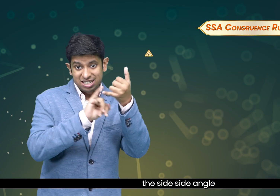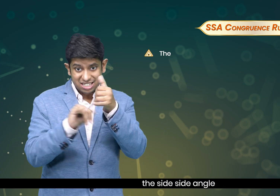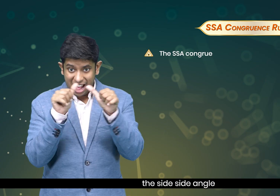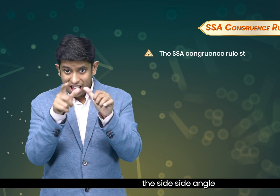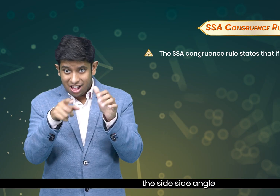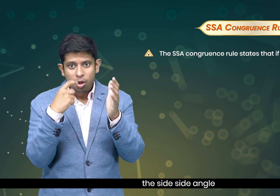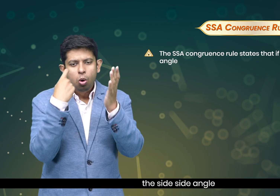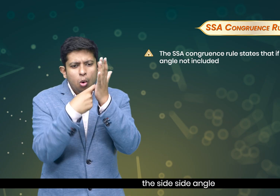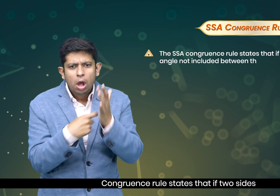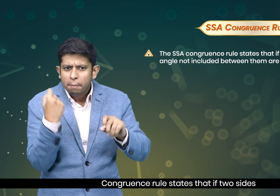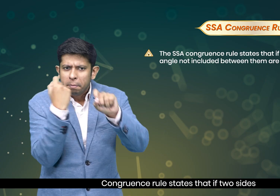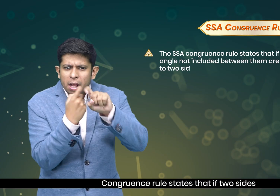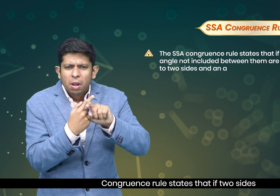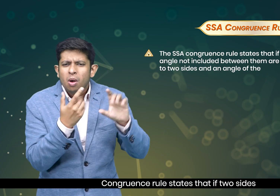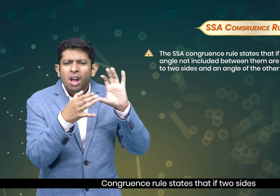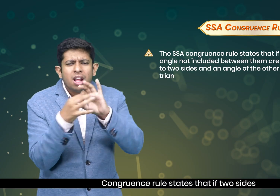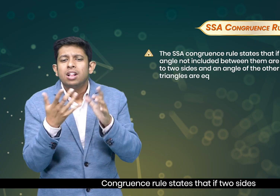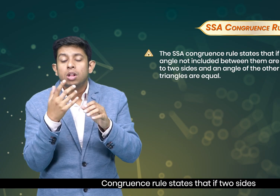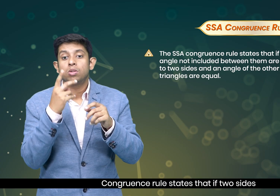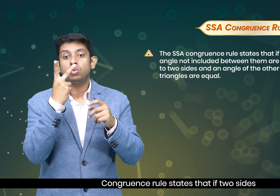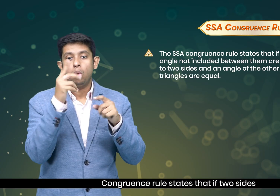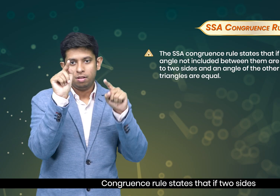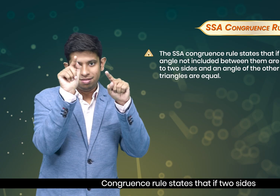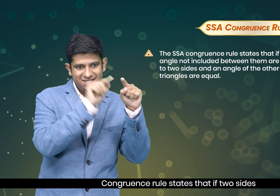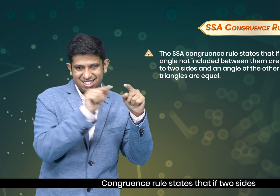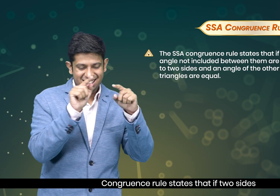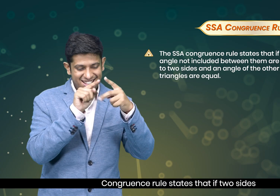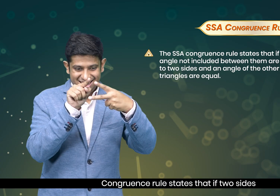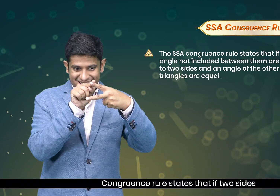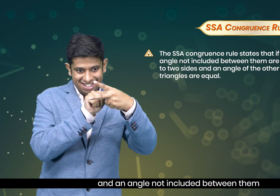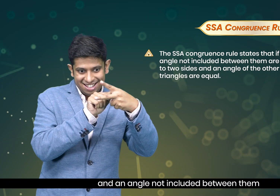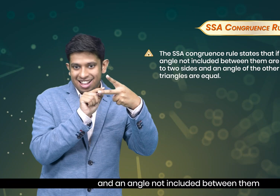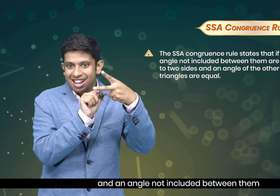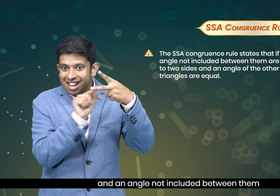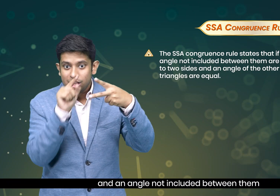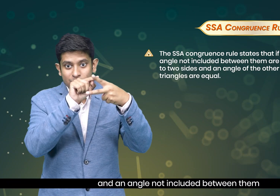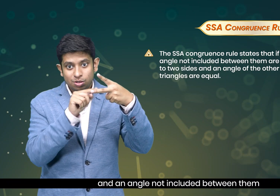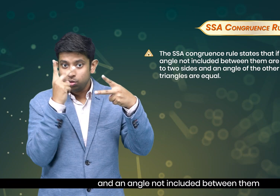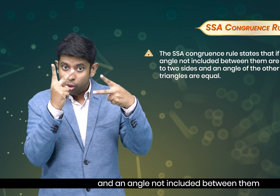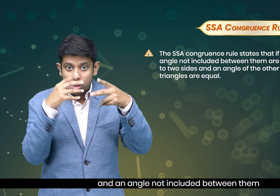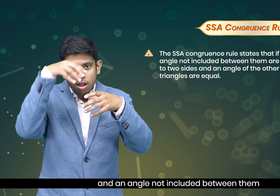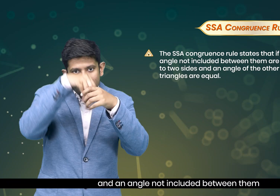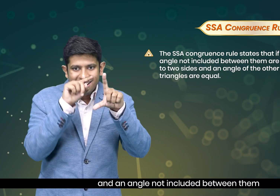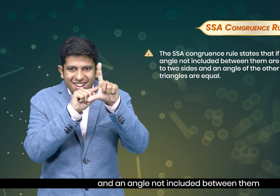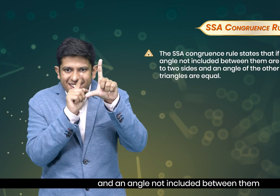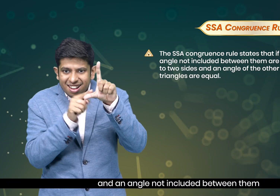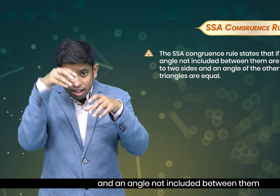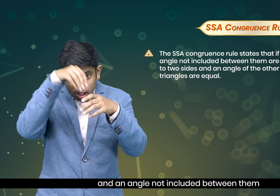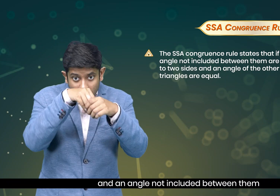The side-side angle congruence rule states that if two sides and an angle not included between them